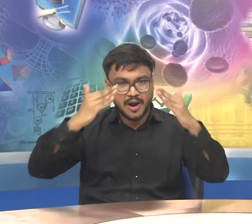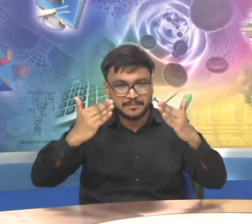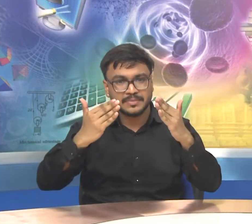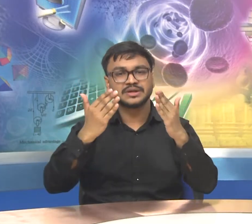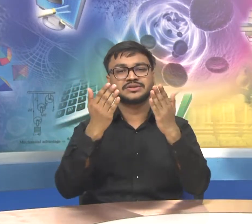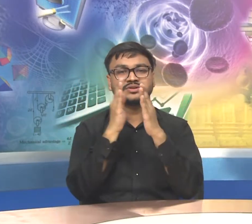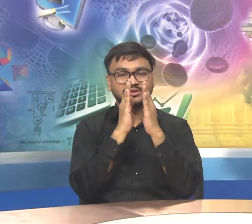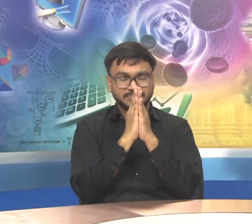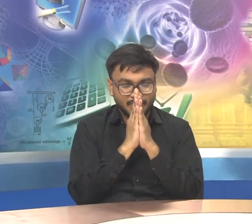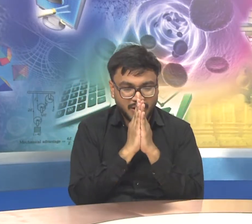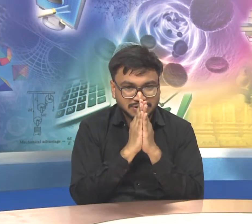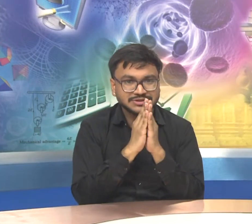crime.